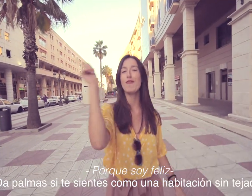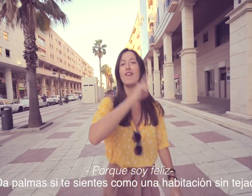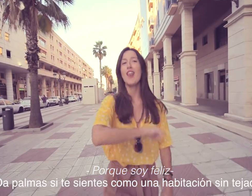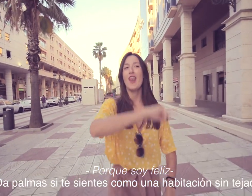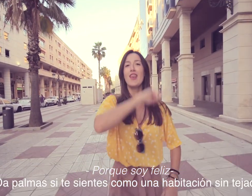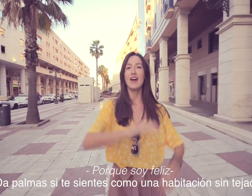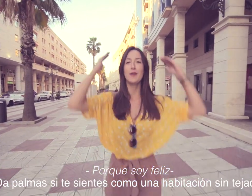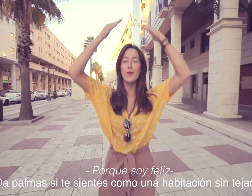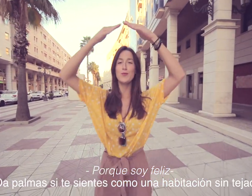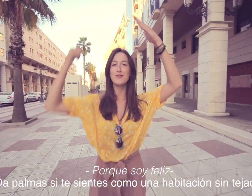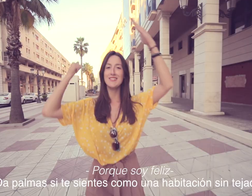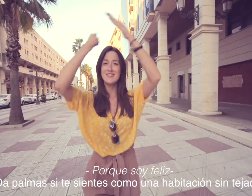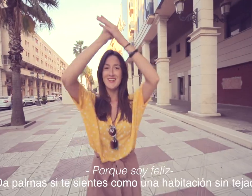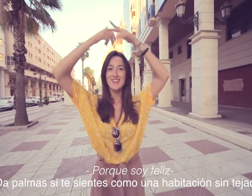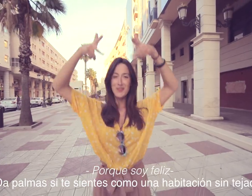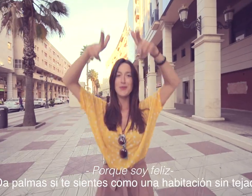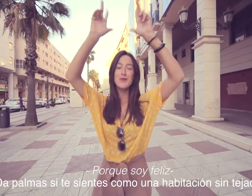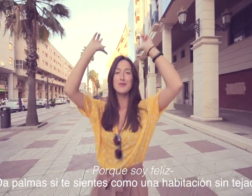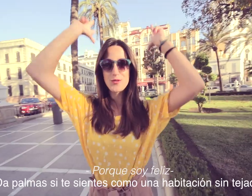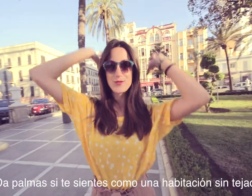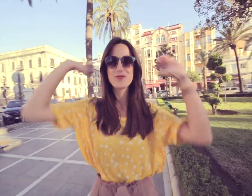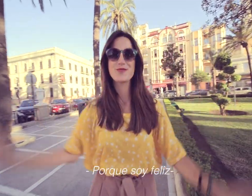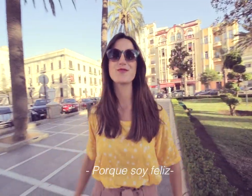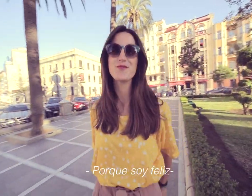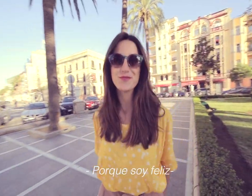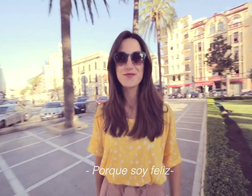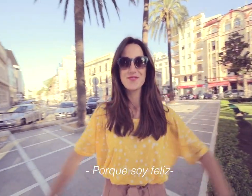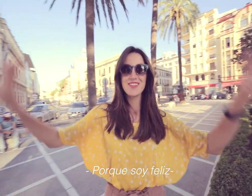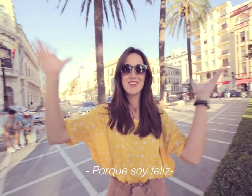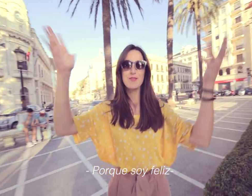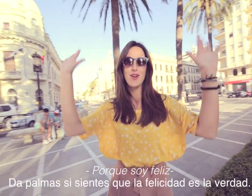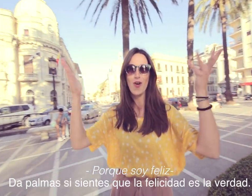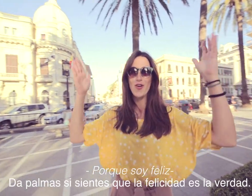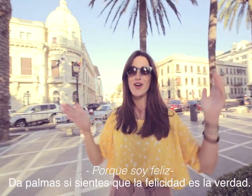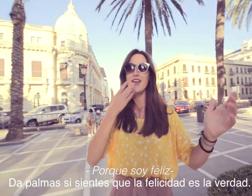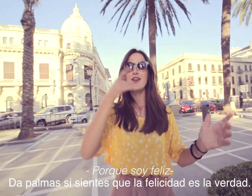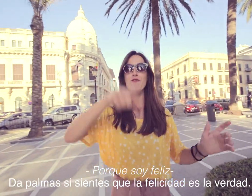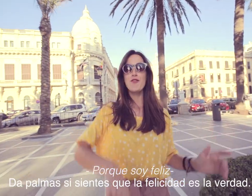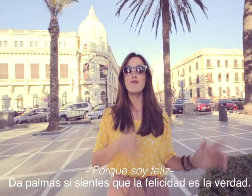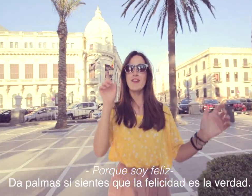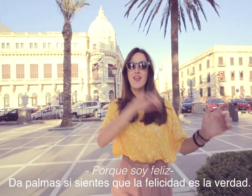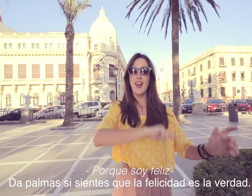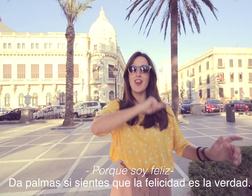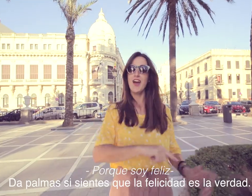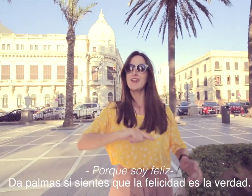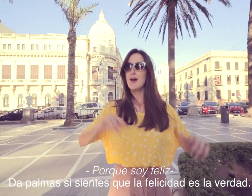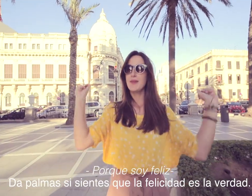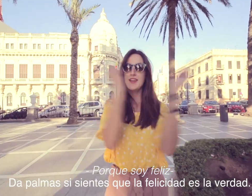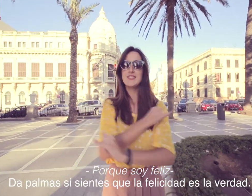you feel like a room without a roof Because I'm happy Clap along if you feel like happiness